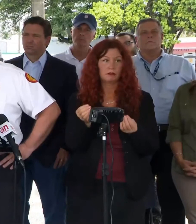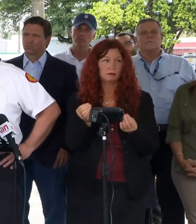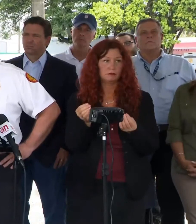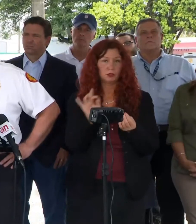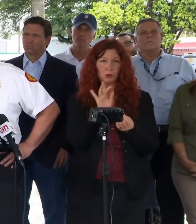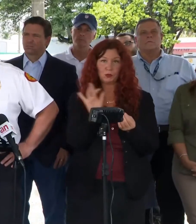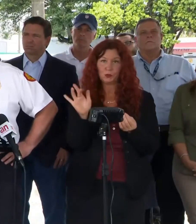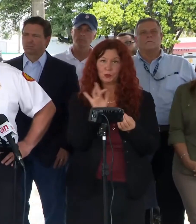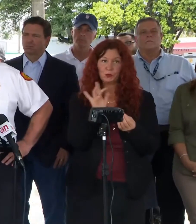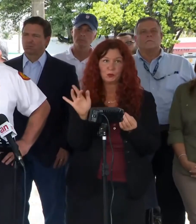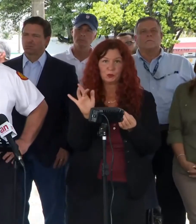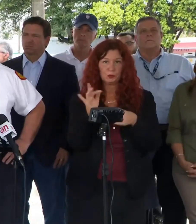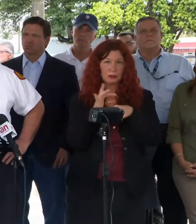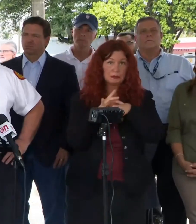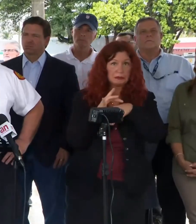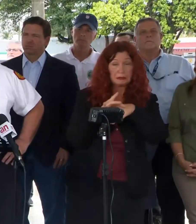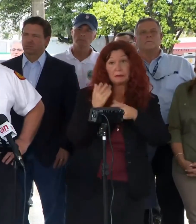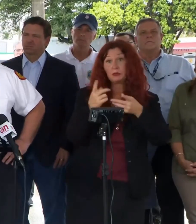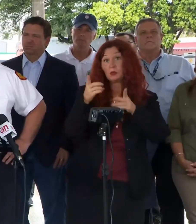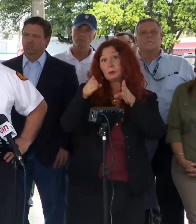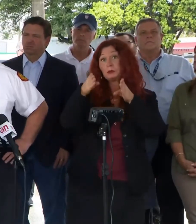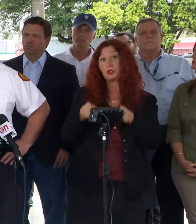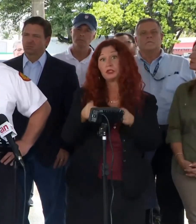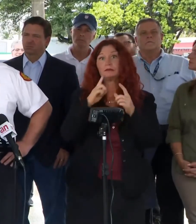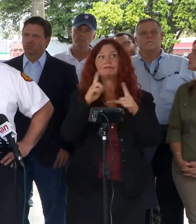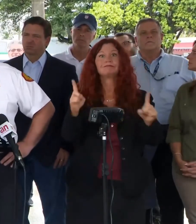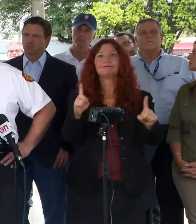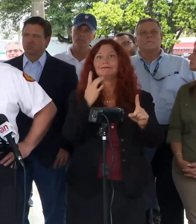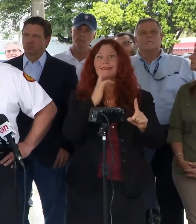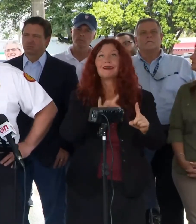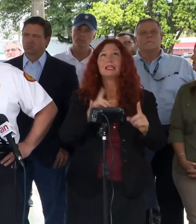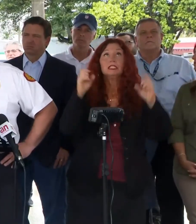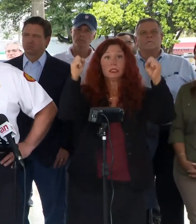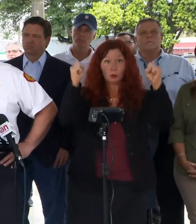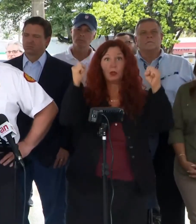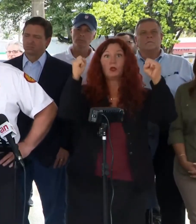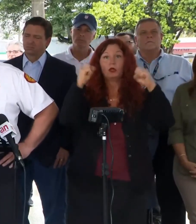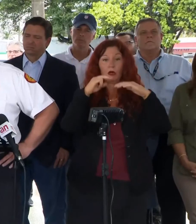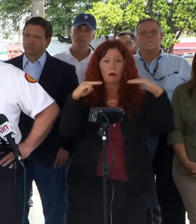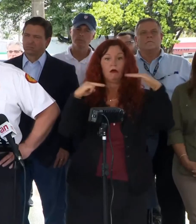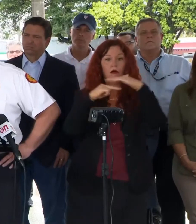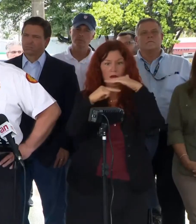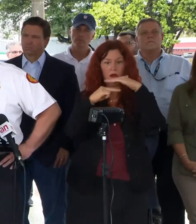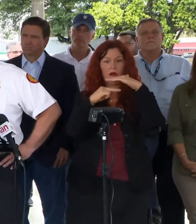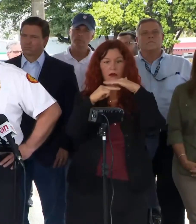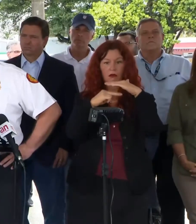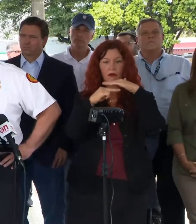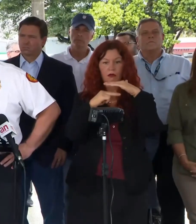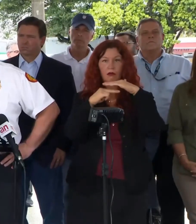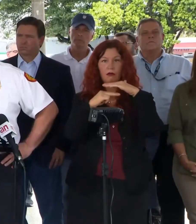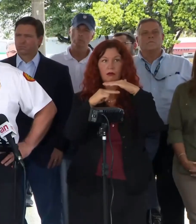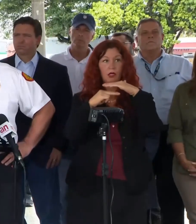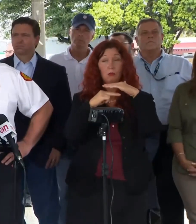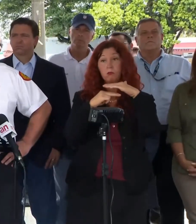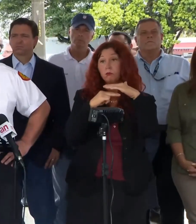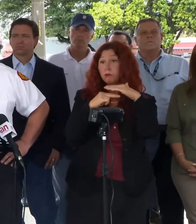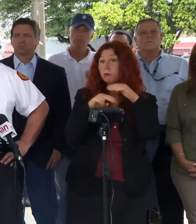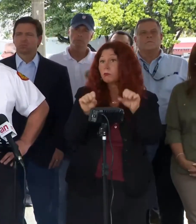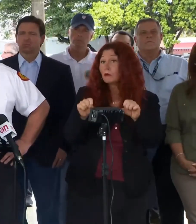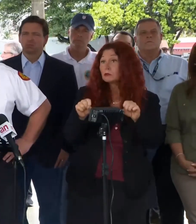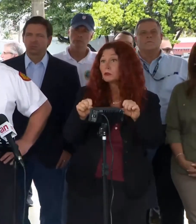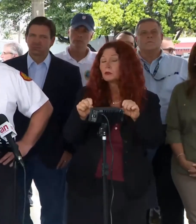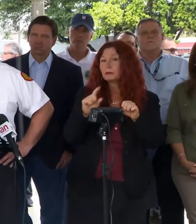trying. From the get-go, from what we saw, devastating. Okay, but we continue moving forward and continue